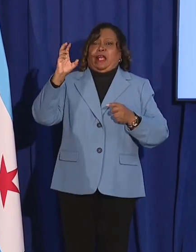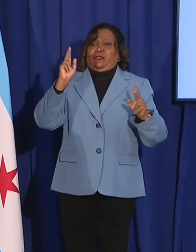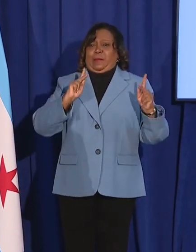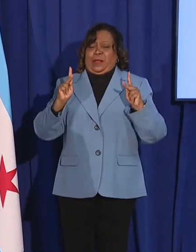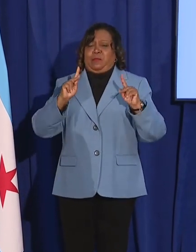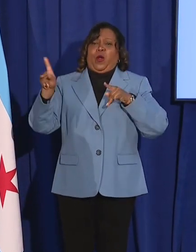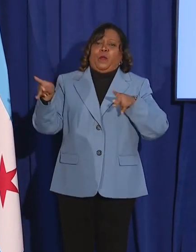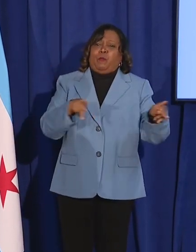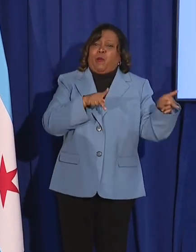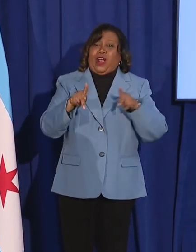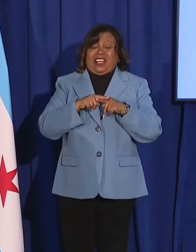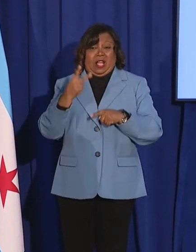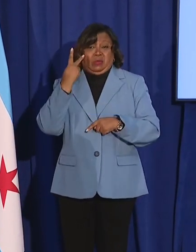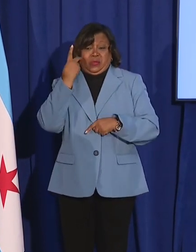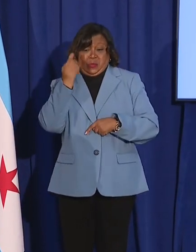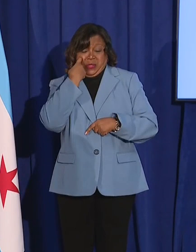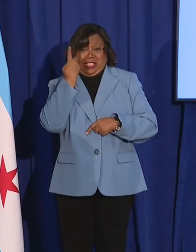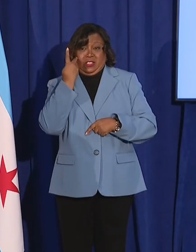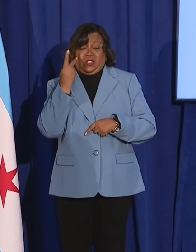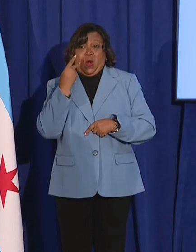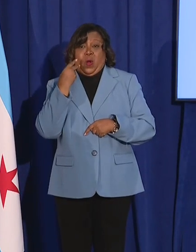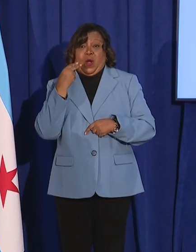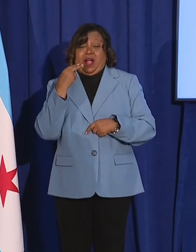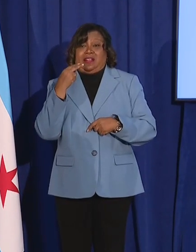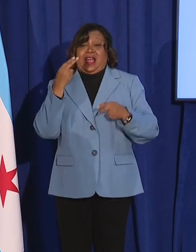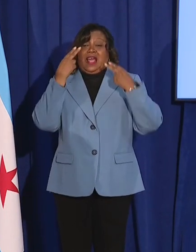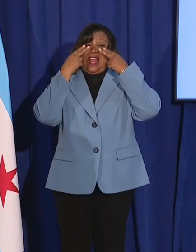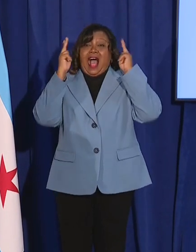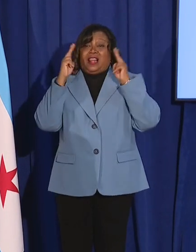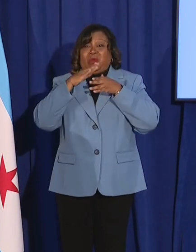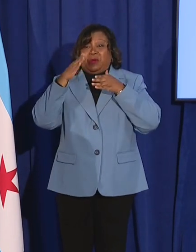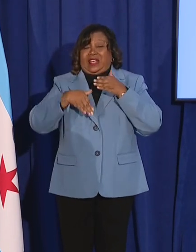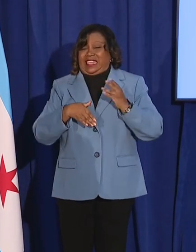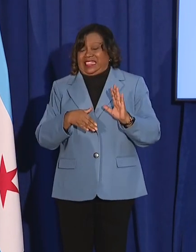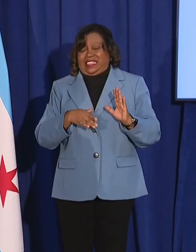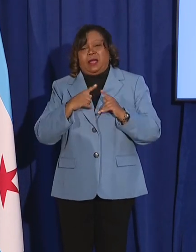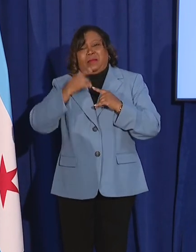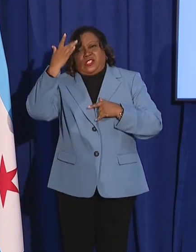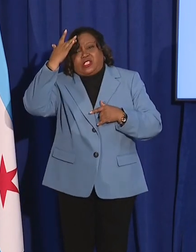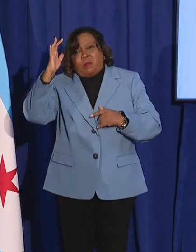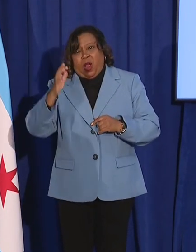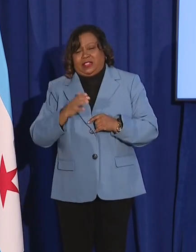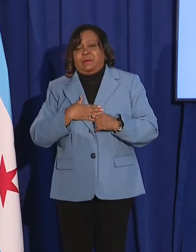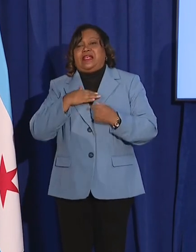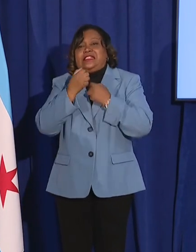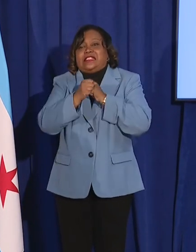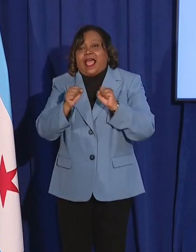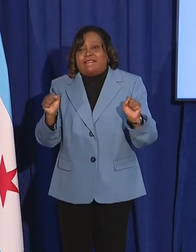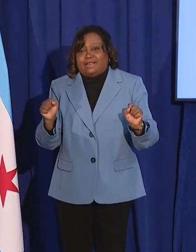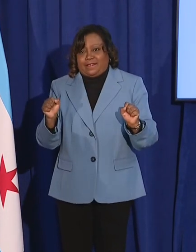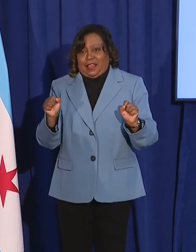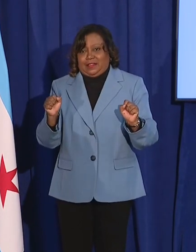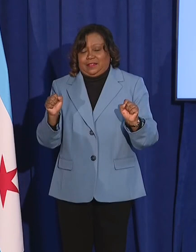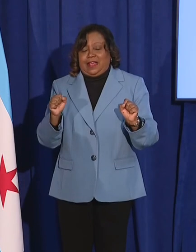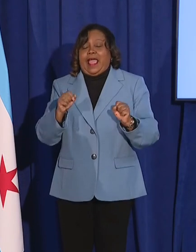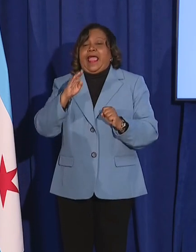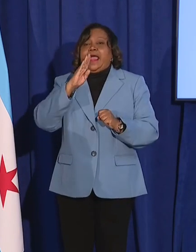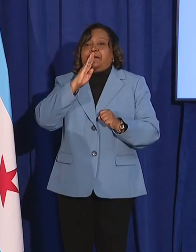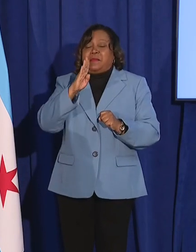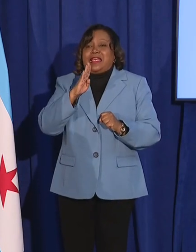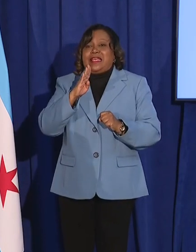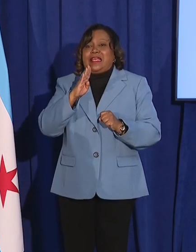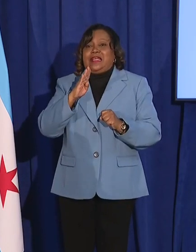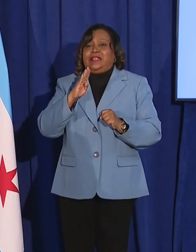600-person parties like we saw on Halloween weekend. Be smart, be safe, and be